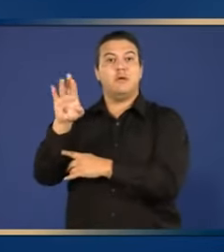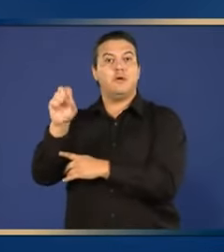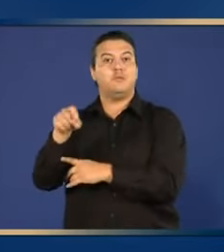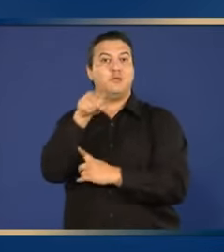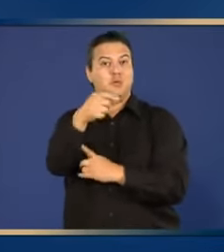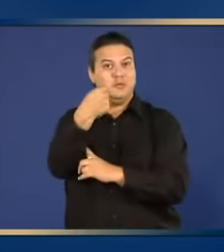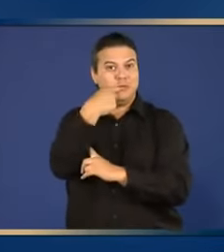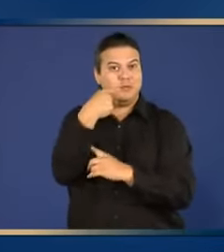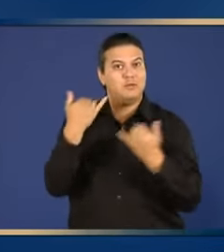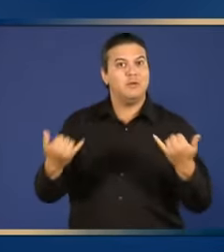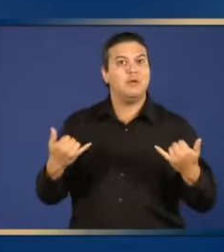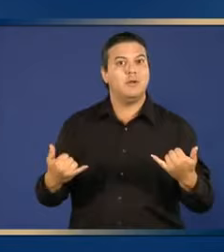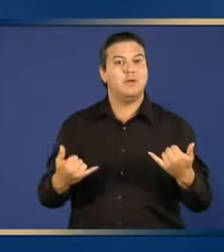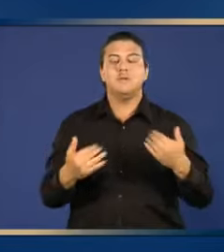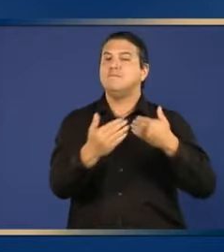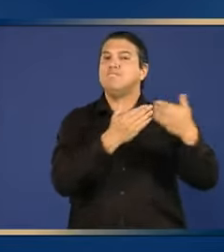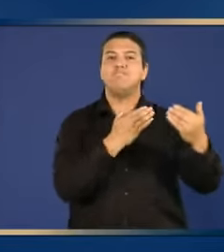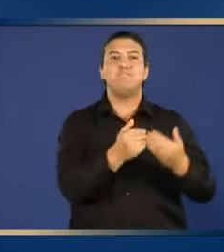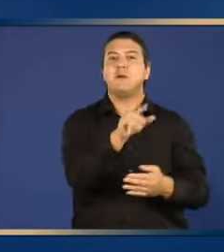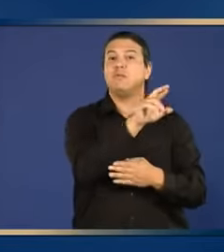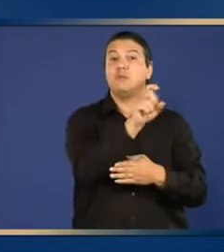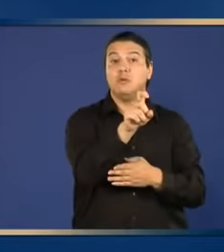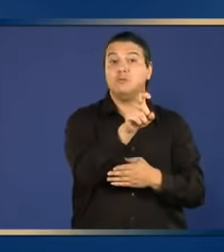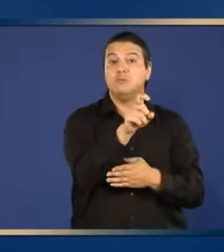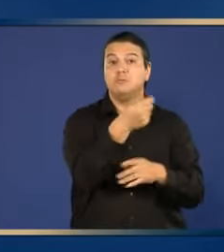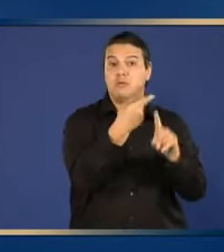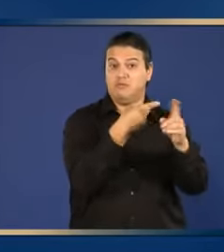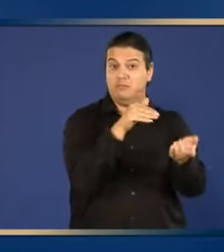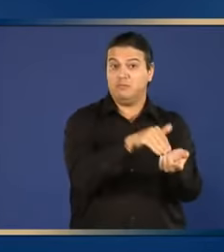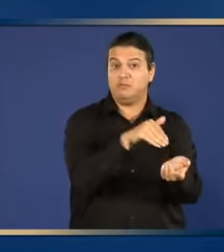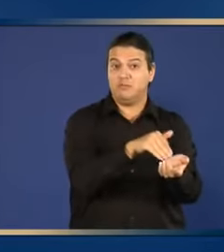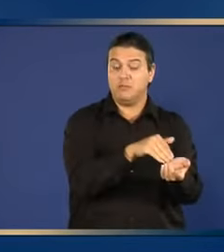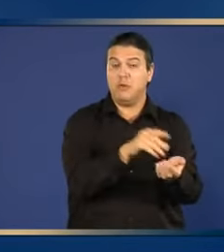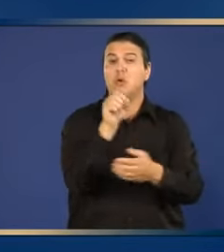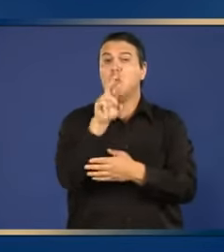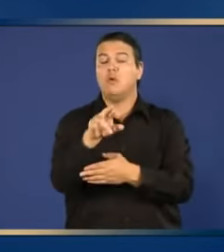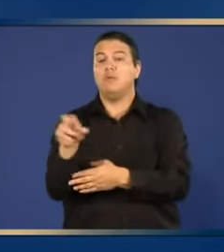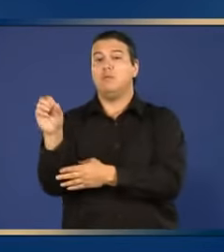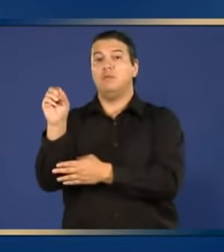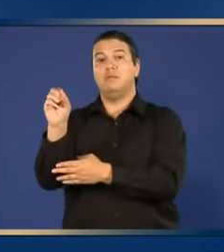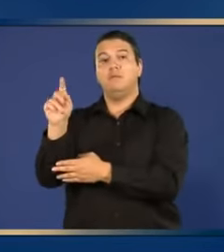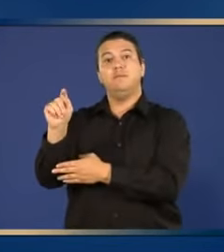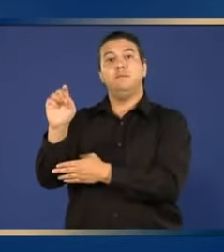you are currently taking, both prescription and over-the-counter.